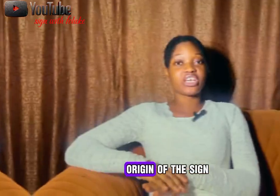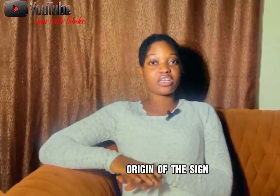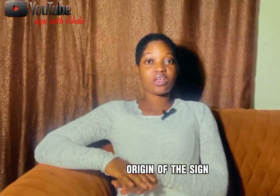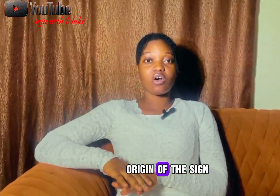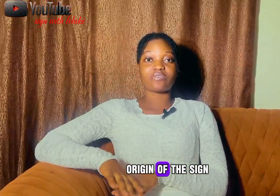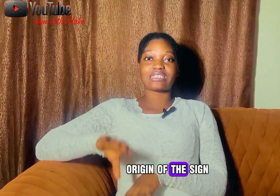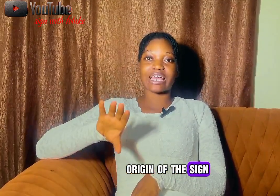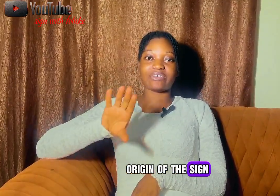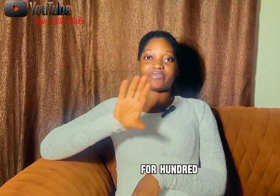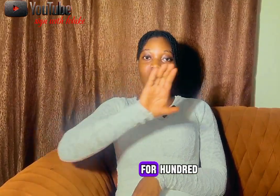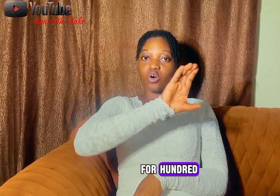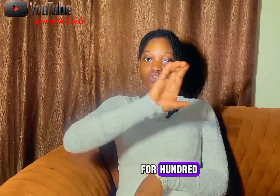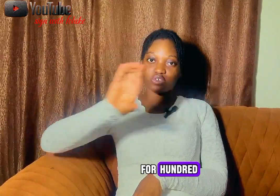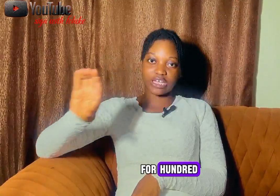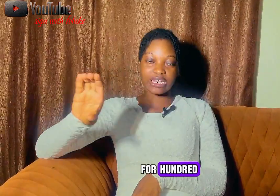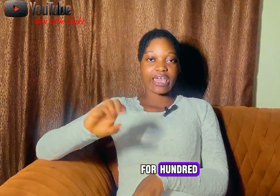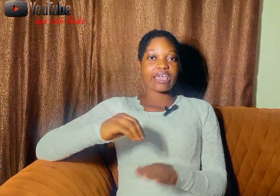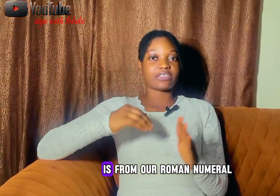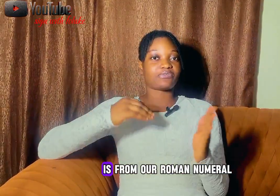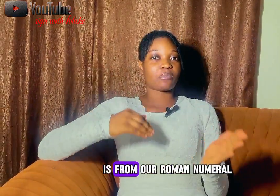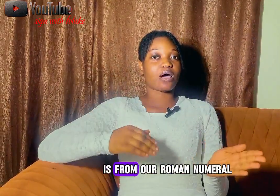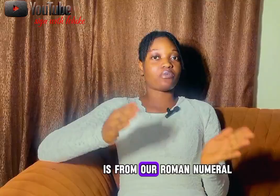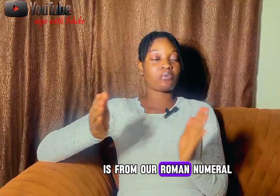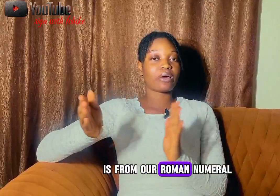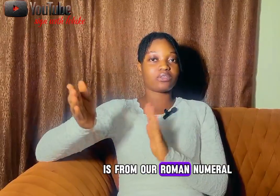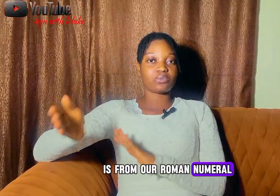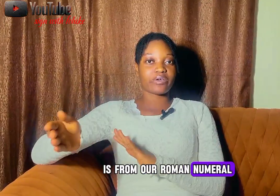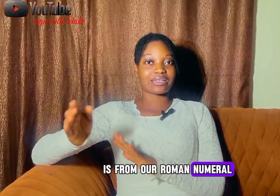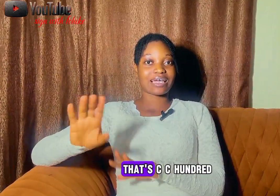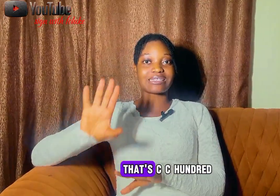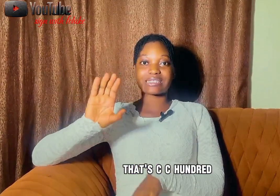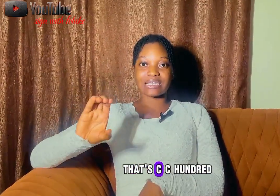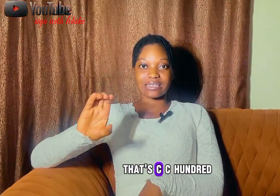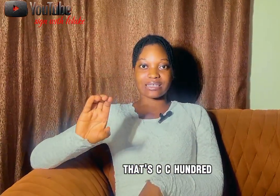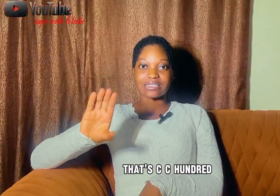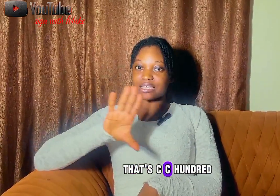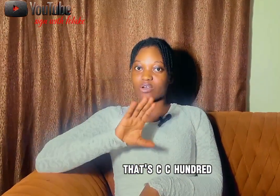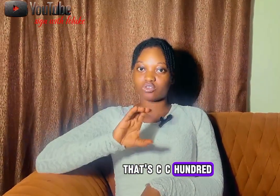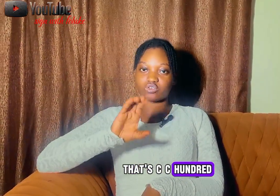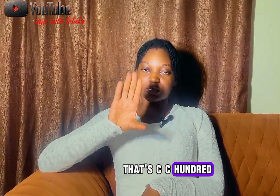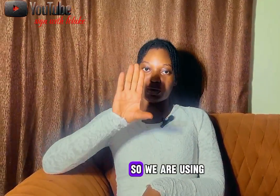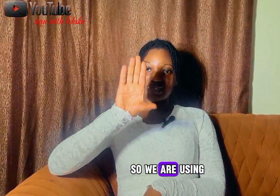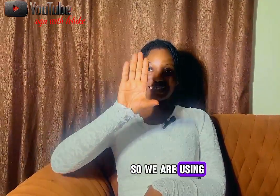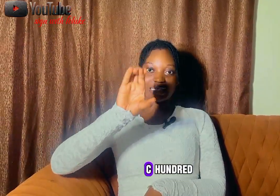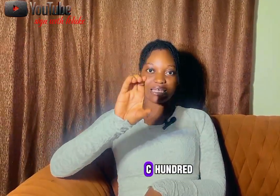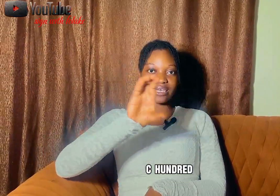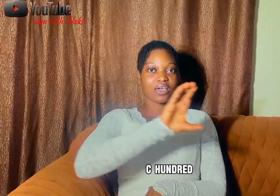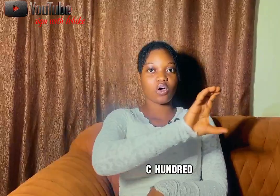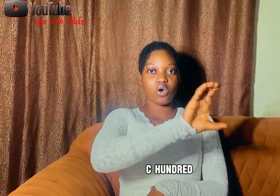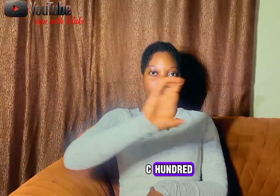Origin of the sign for 100 is from our Roman numeral, that's C 100. So we are using C